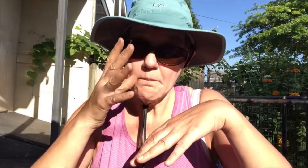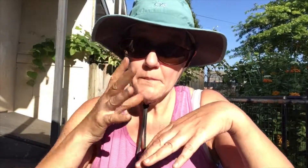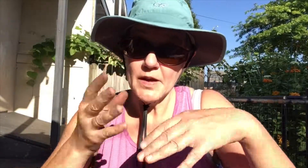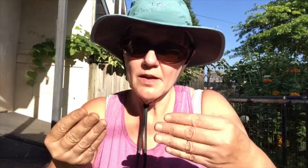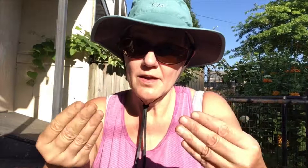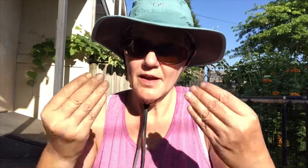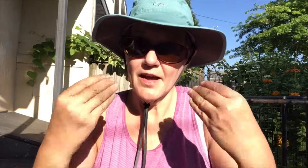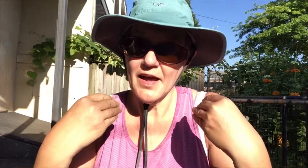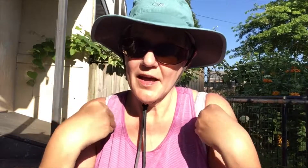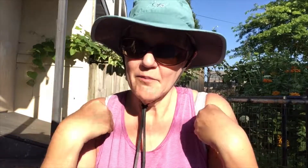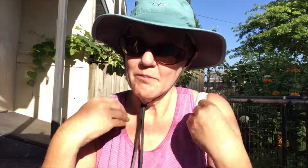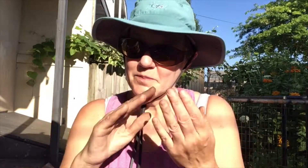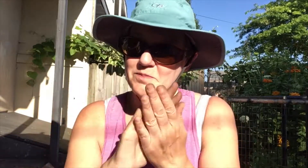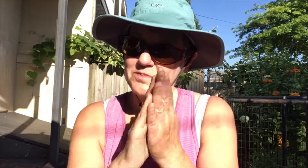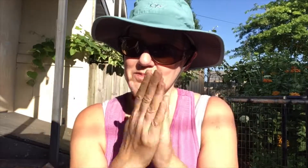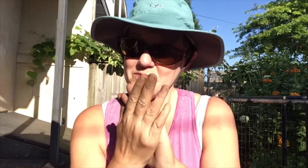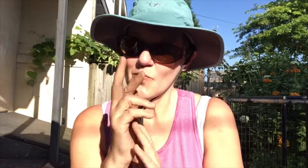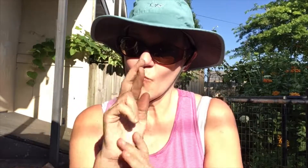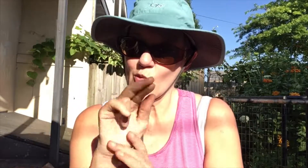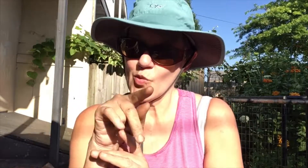So the grapes are ripening,